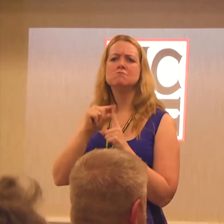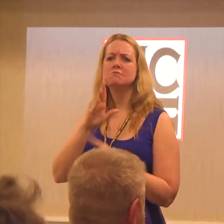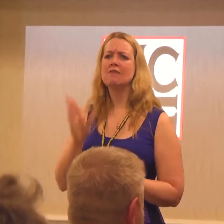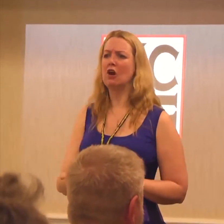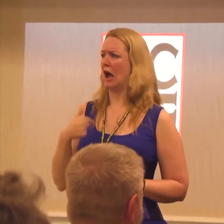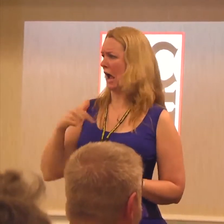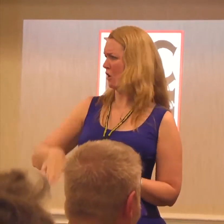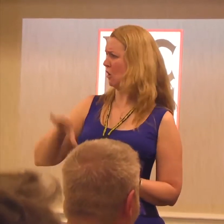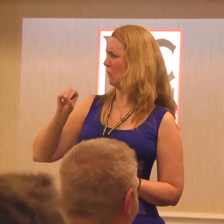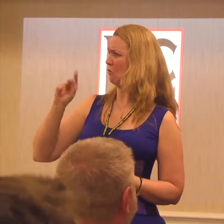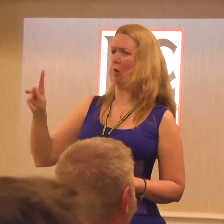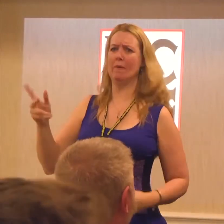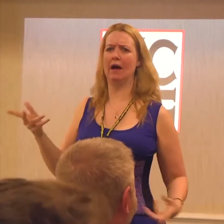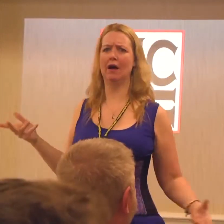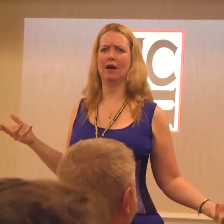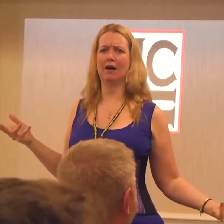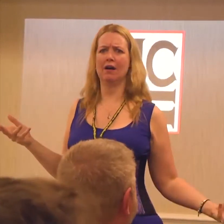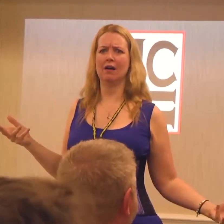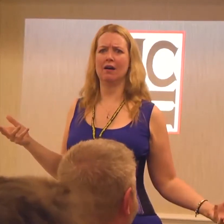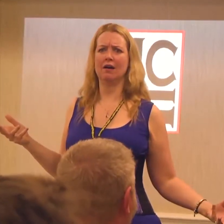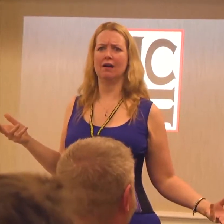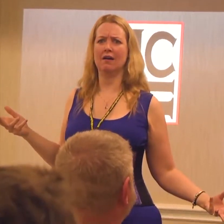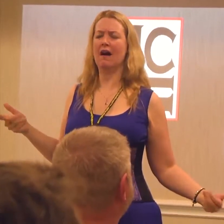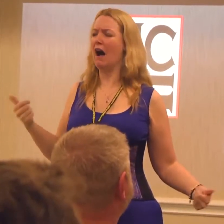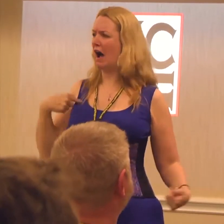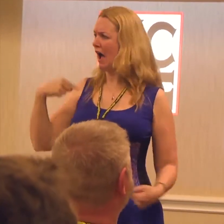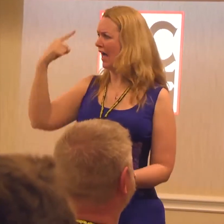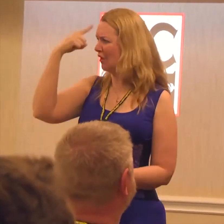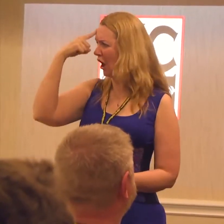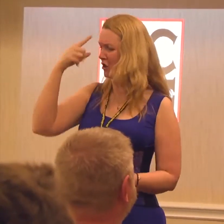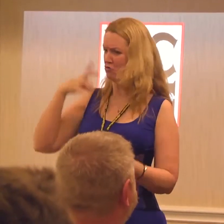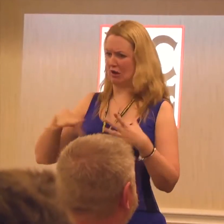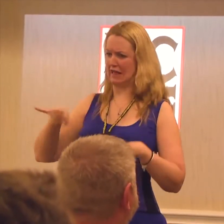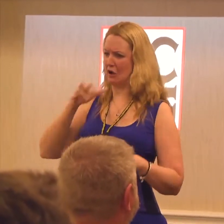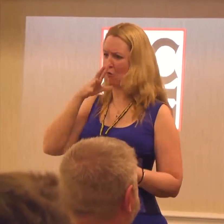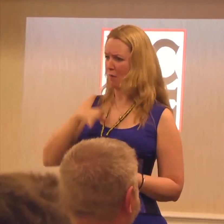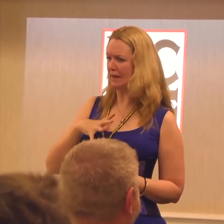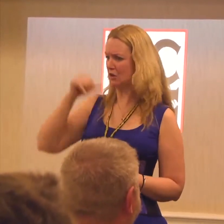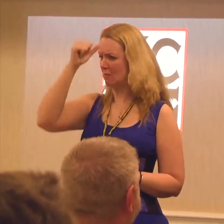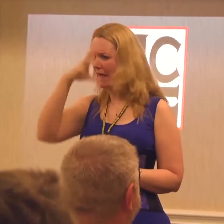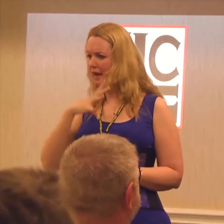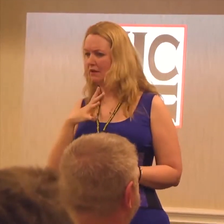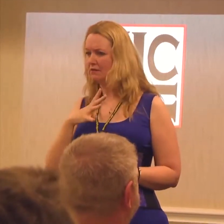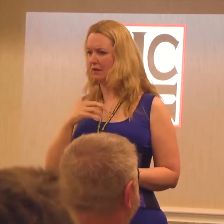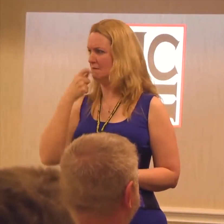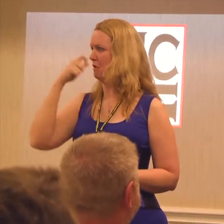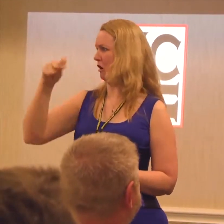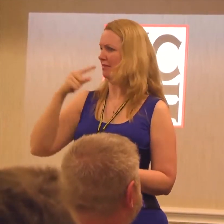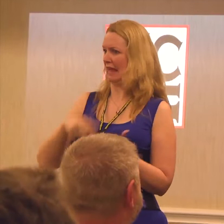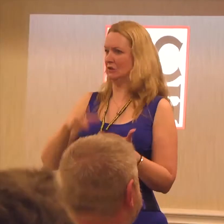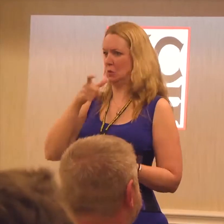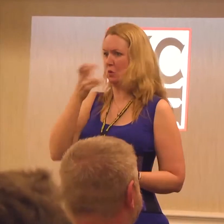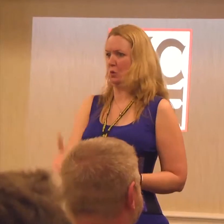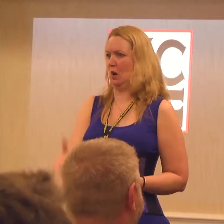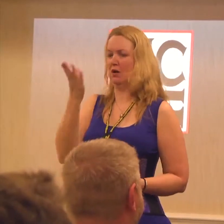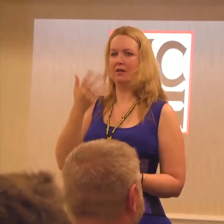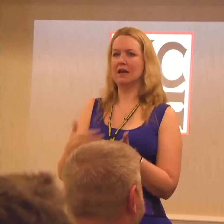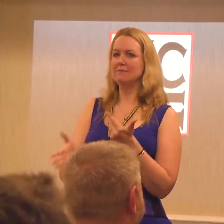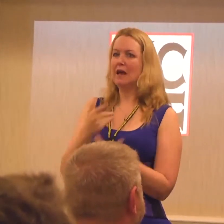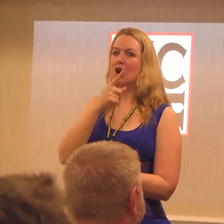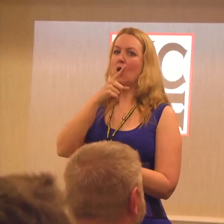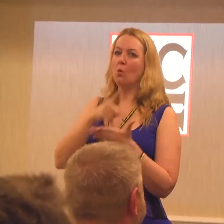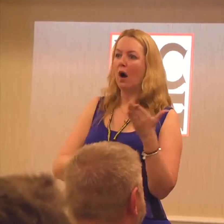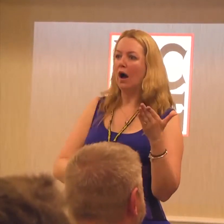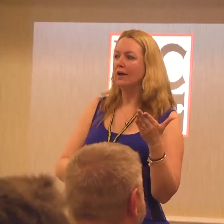I grew up in Oklahoma. I thought that you dressed like a woman or a man, that's who you were, regardless to what